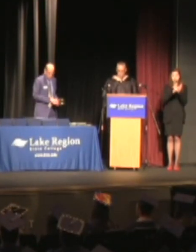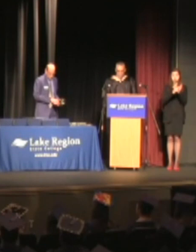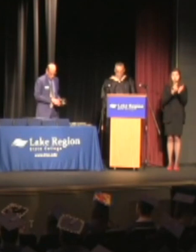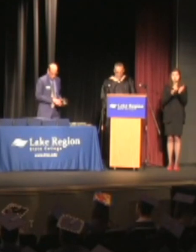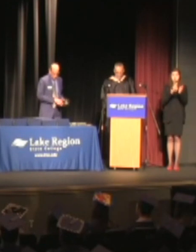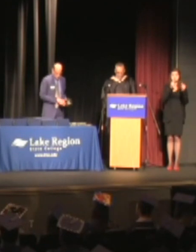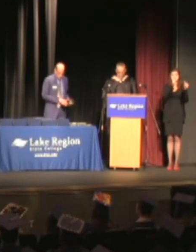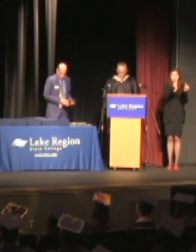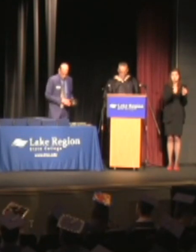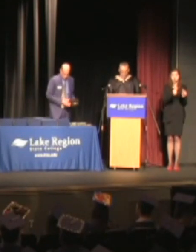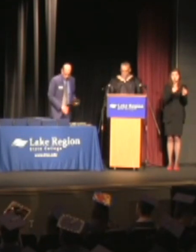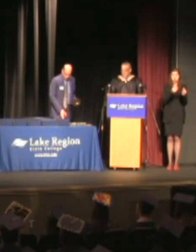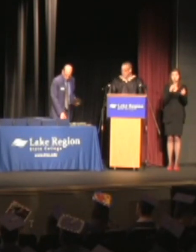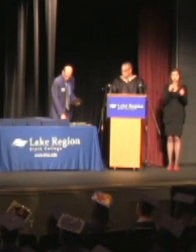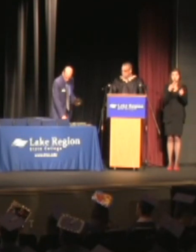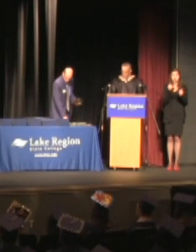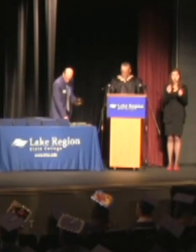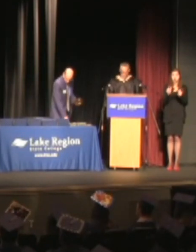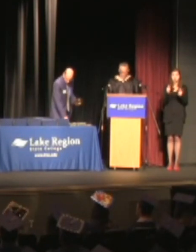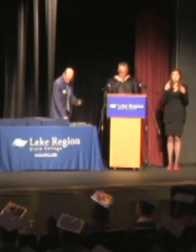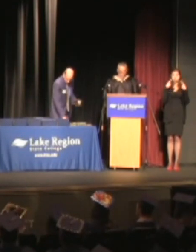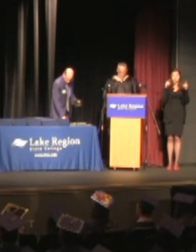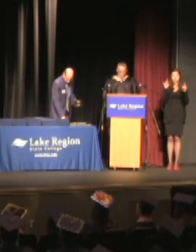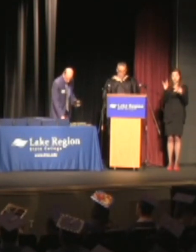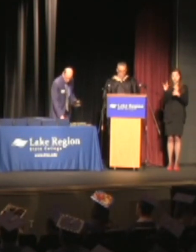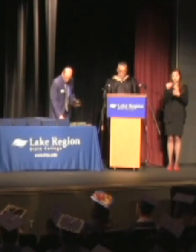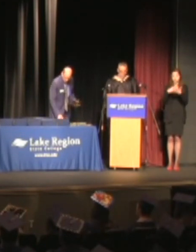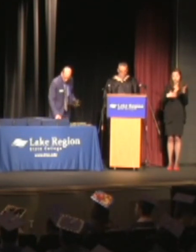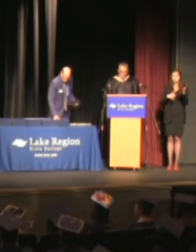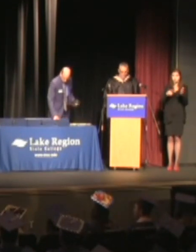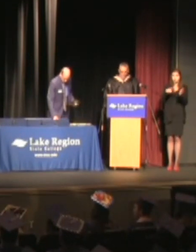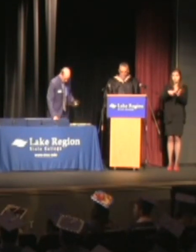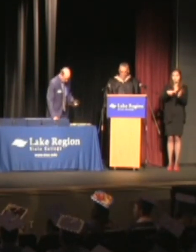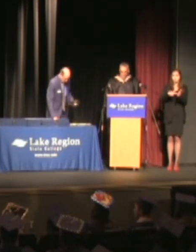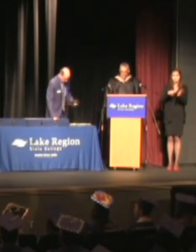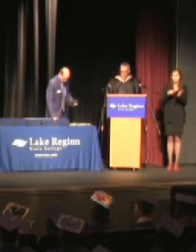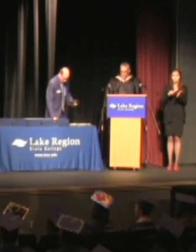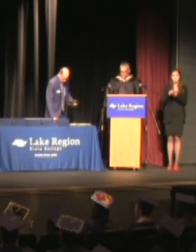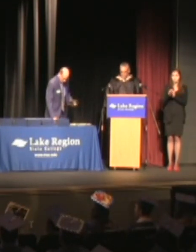Hall of Fame. 8 students earned this honor.